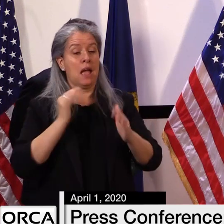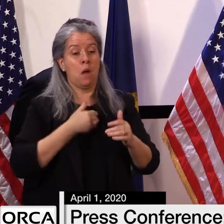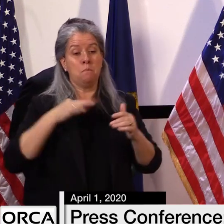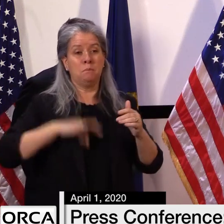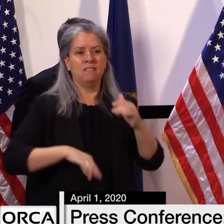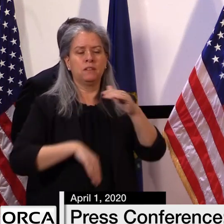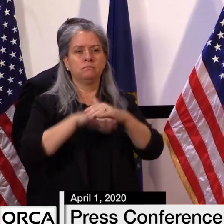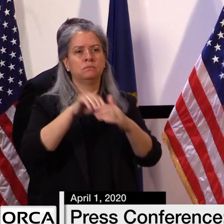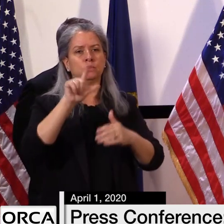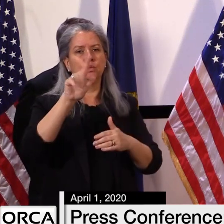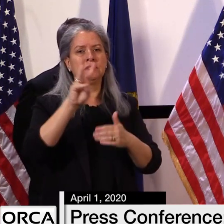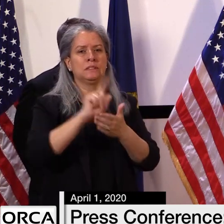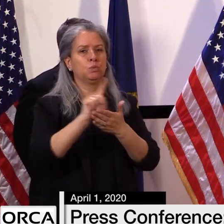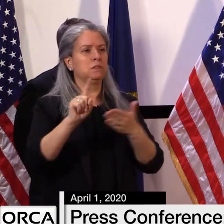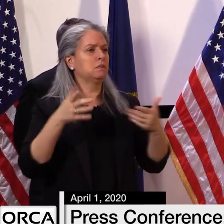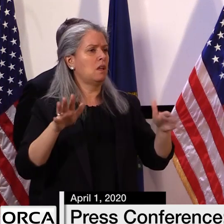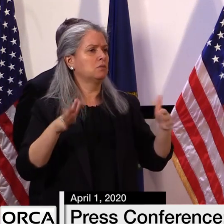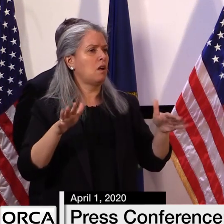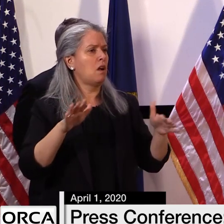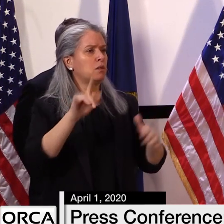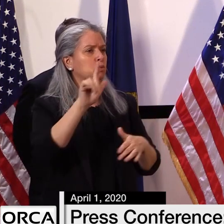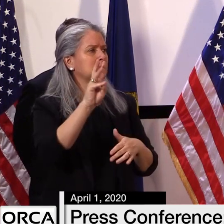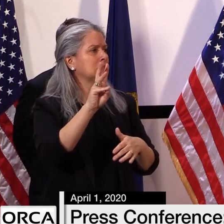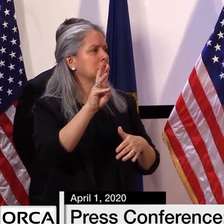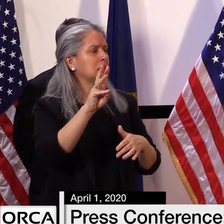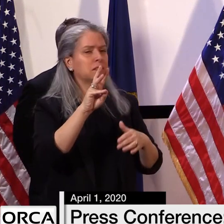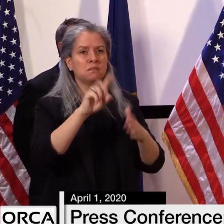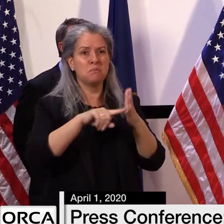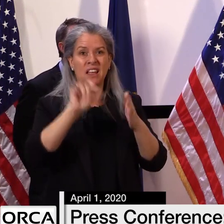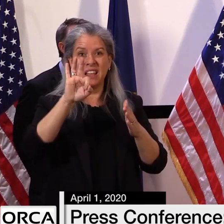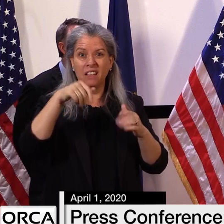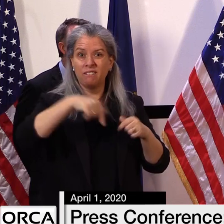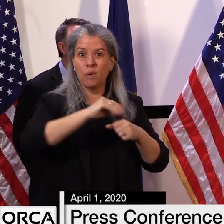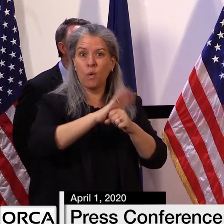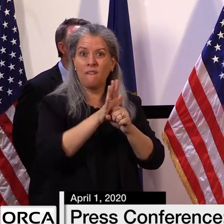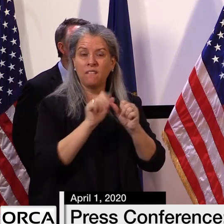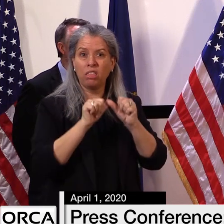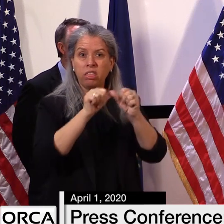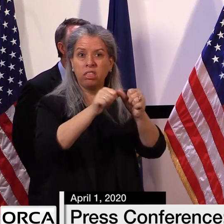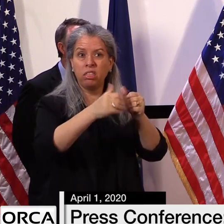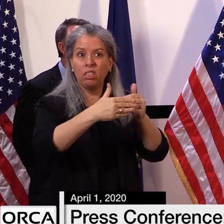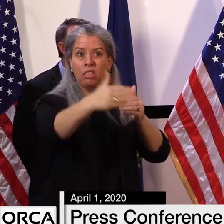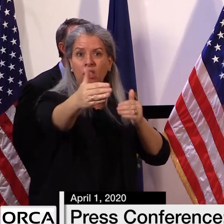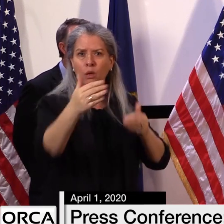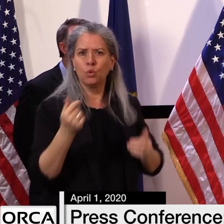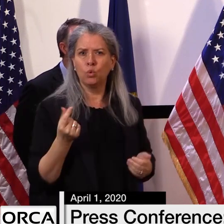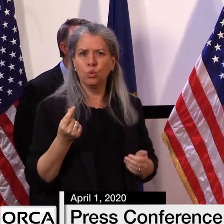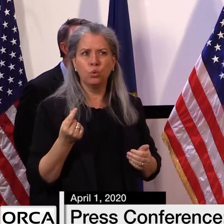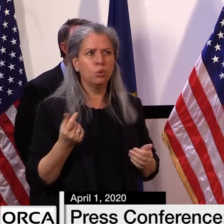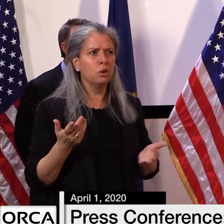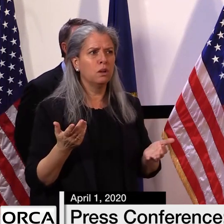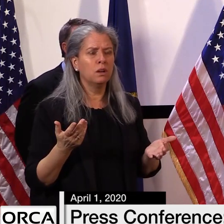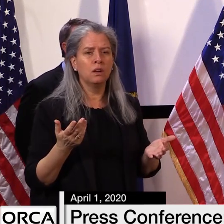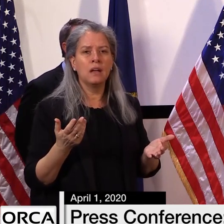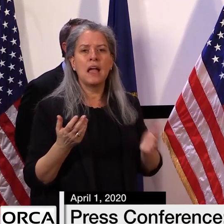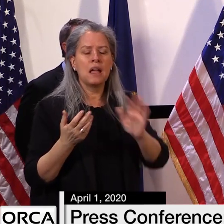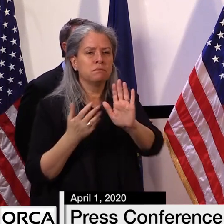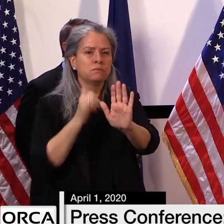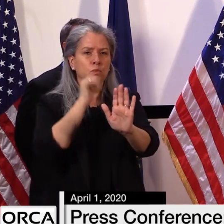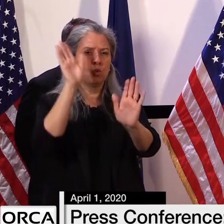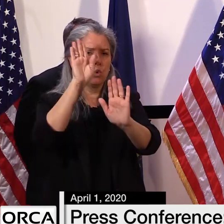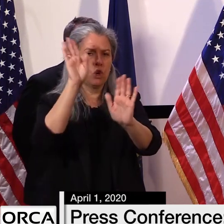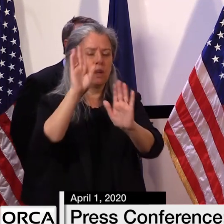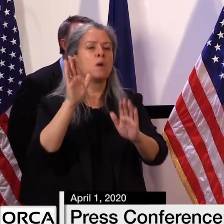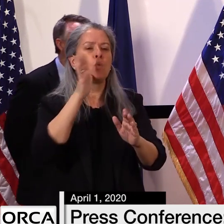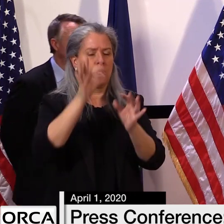weeks. The federal government has extended that by an additional 13 weeks. So if you are concerned about maxing out your benefit period, there is